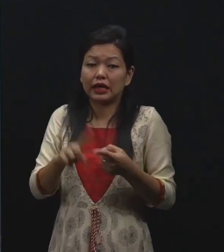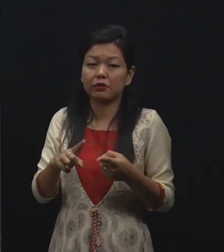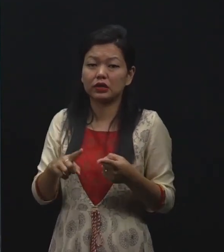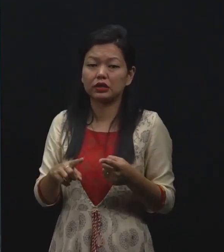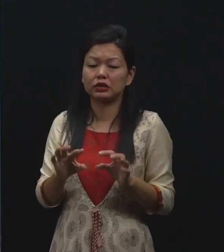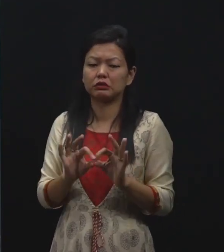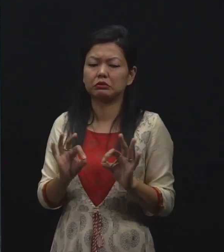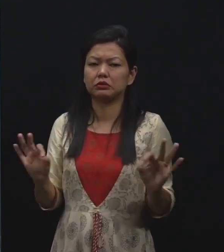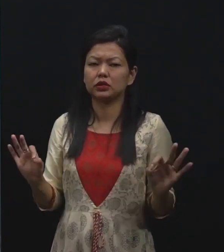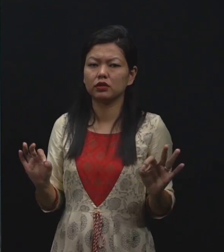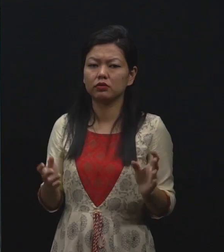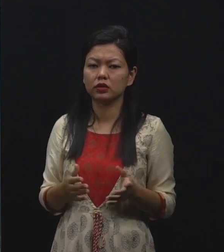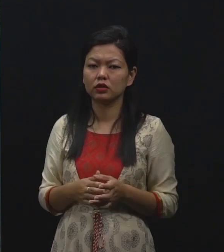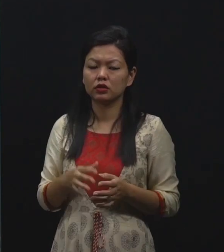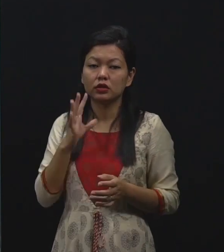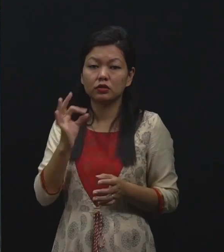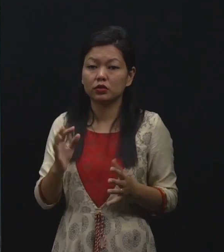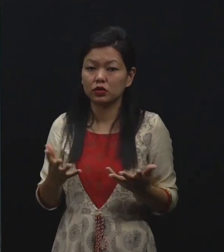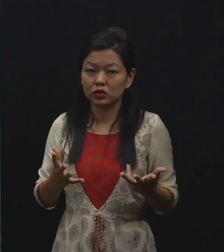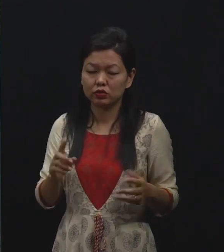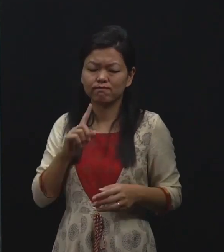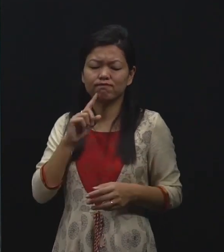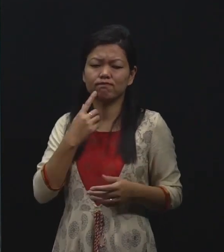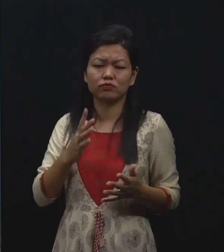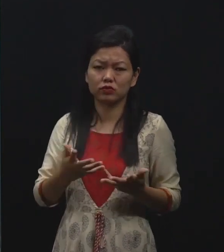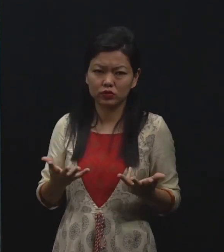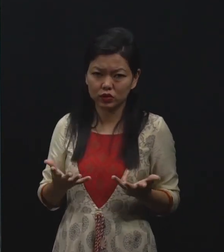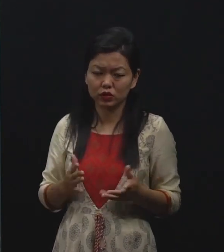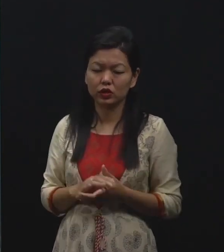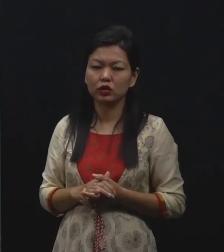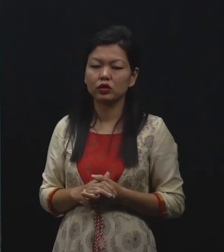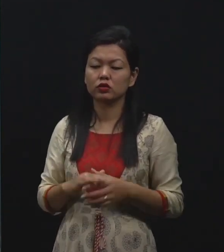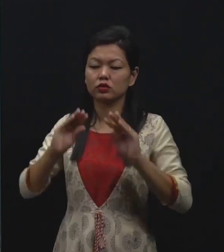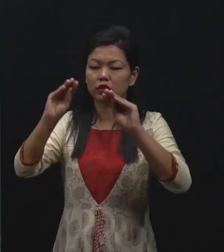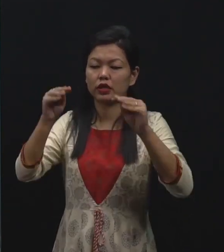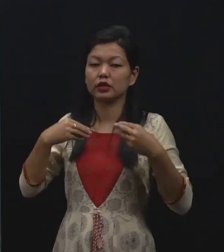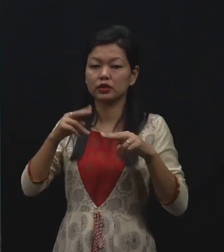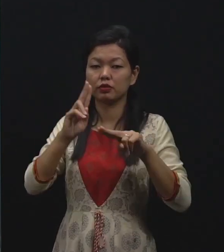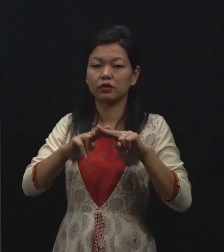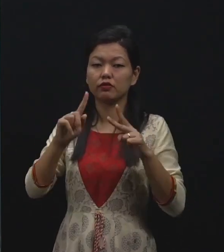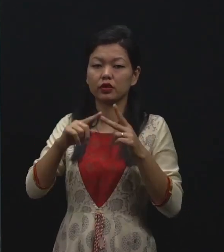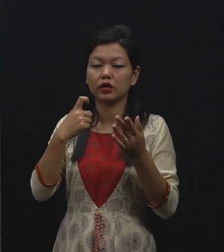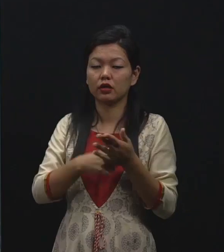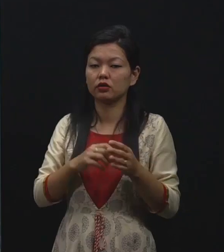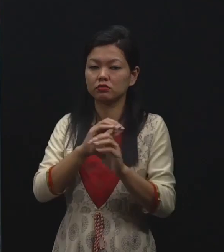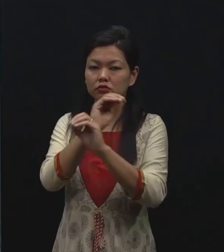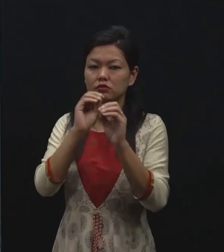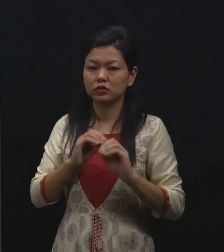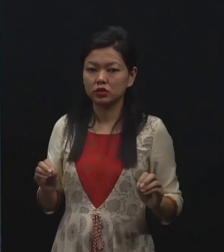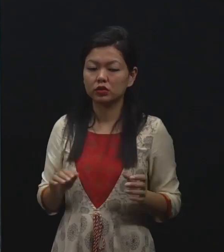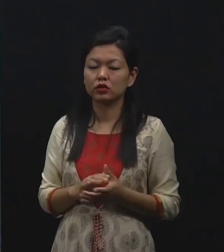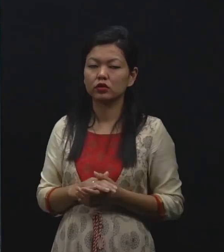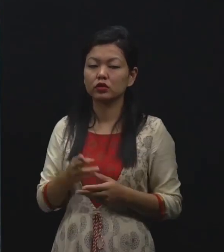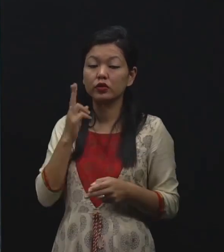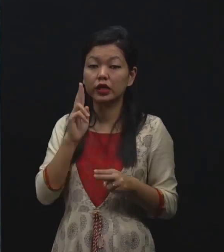it's too simple, so they do not accept the FIR. Okay, so what the person can